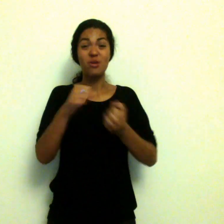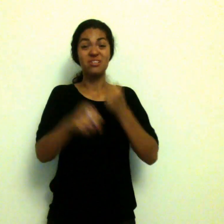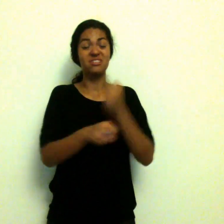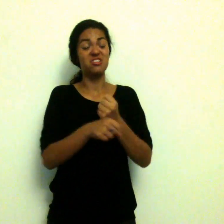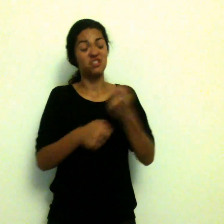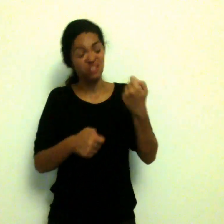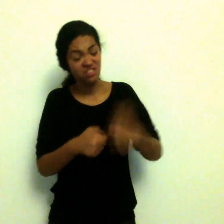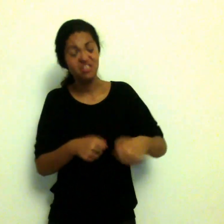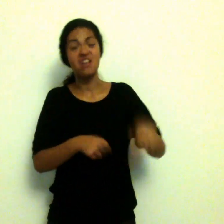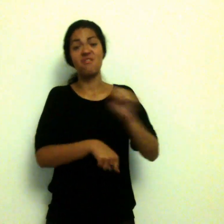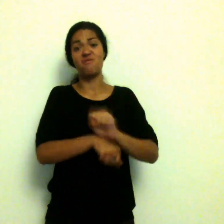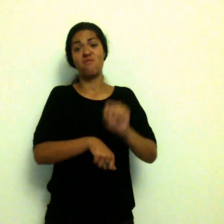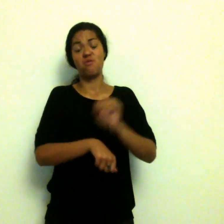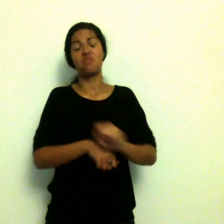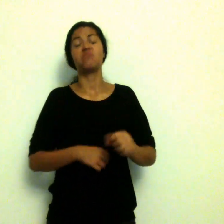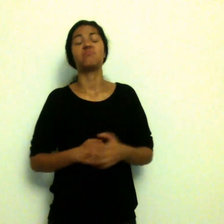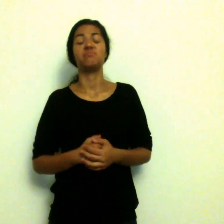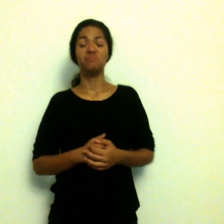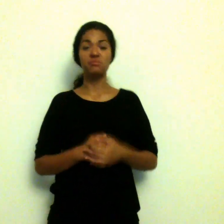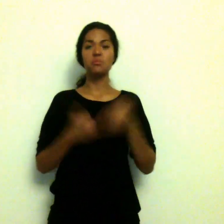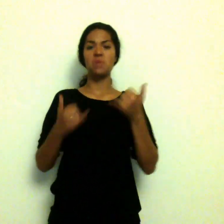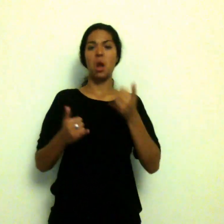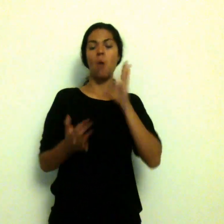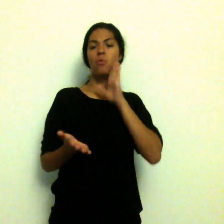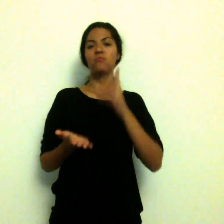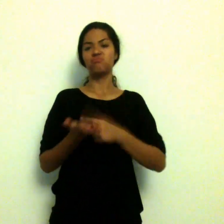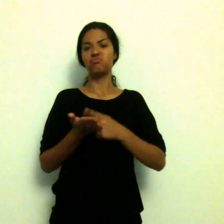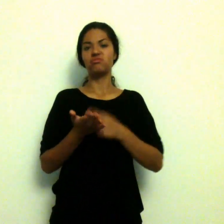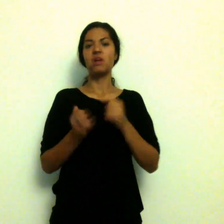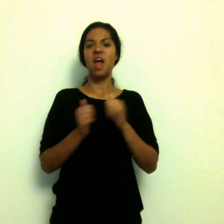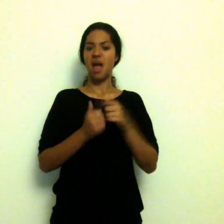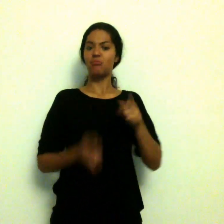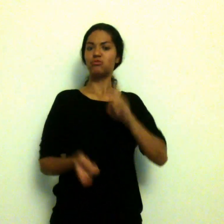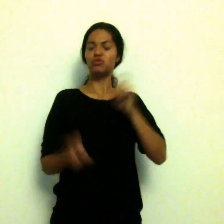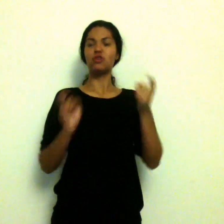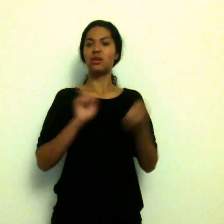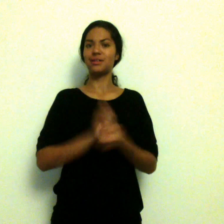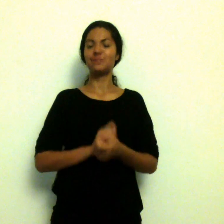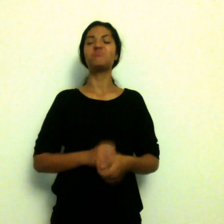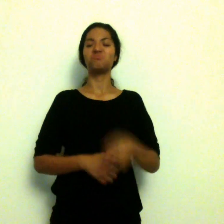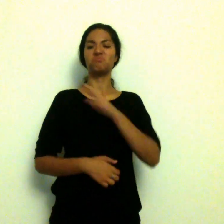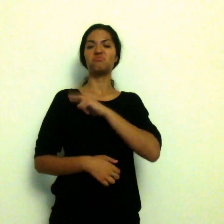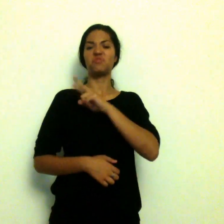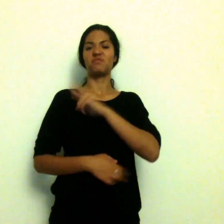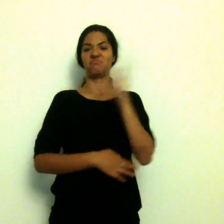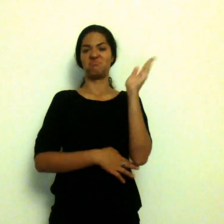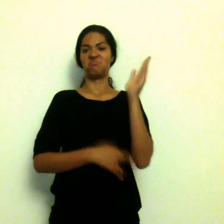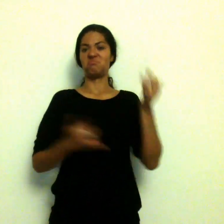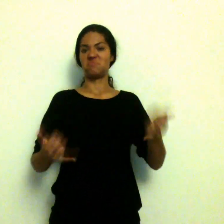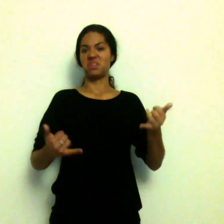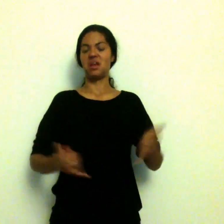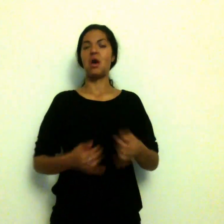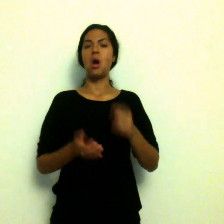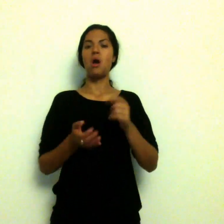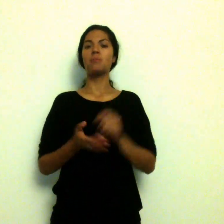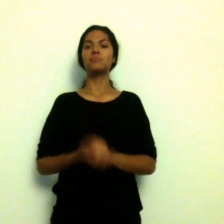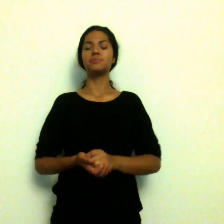happened? Let's listen in as Ravi begins his message, Raised to Run. Genesis 25, reading from verse